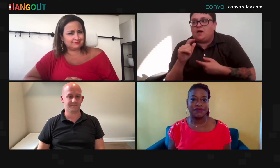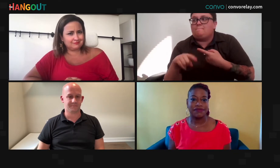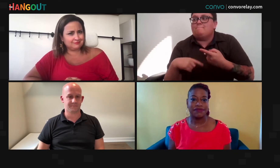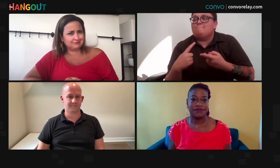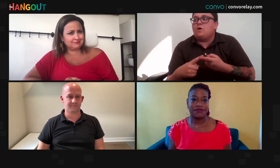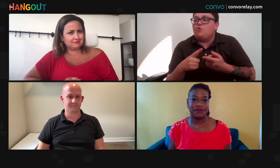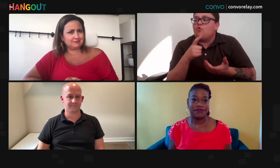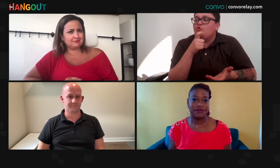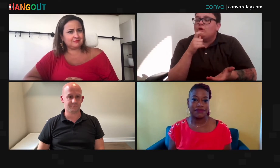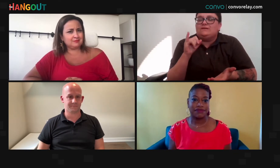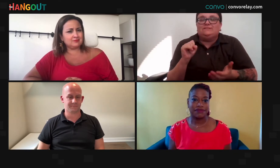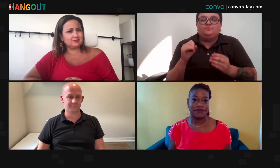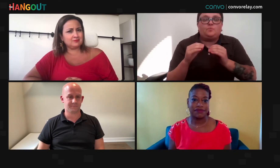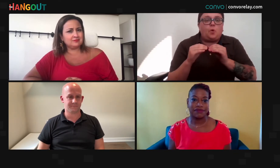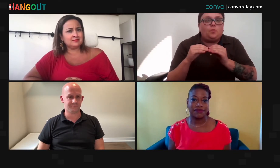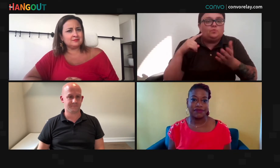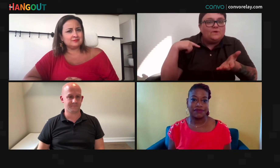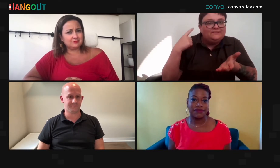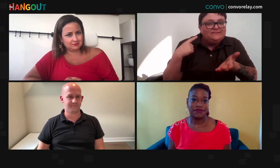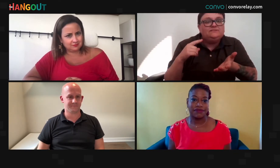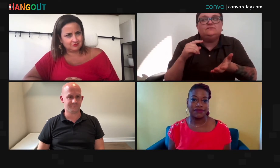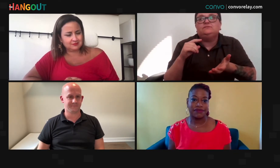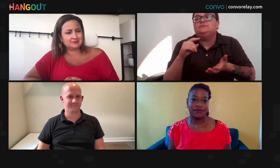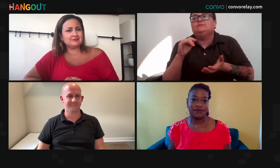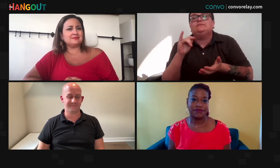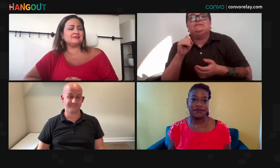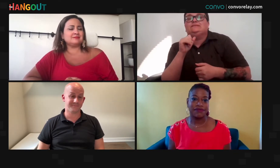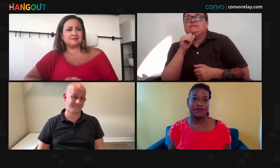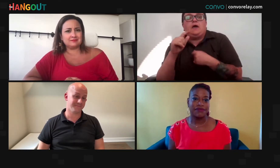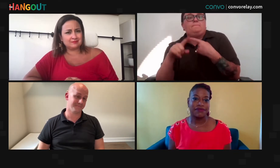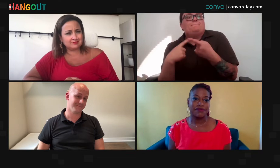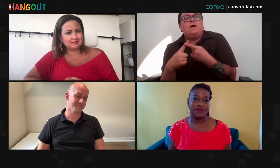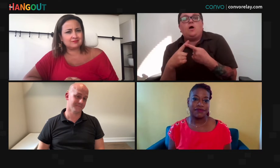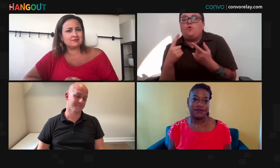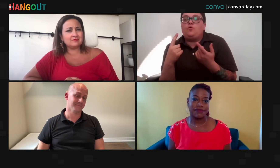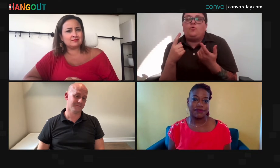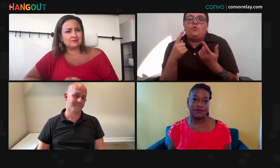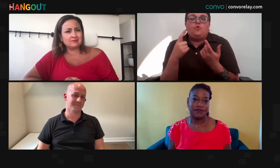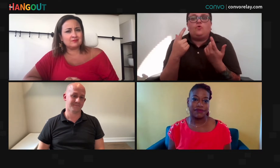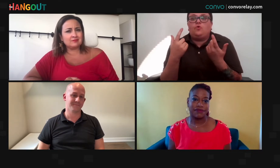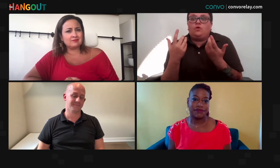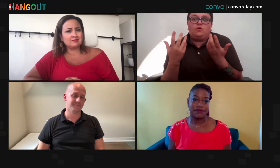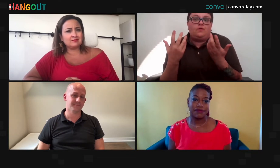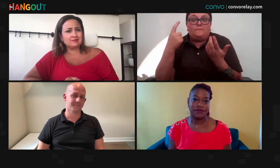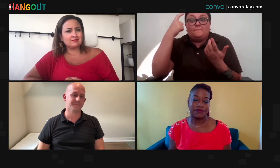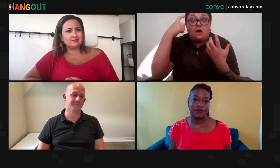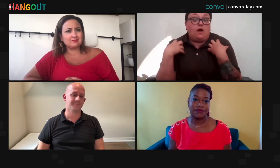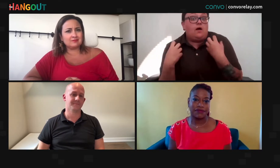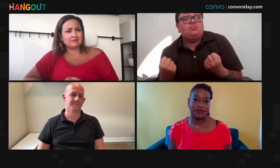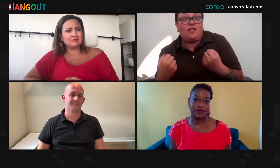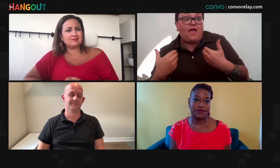normal. It's not about who's more crazy. It's not about